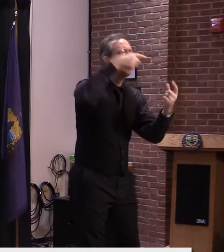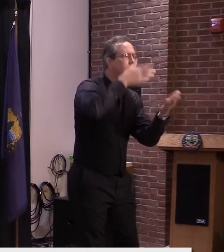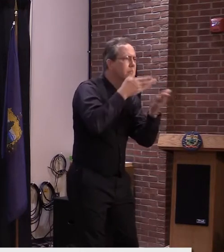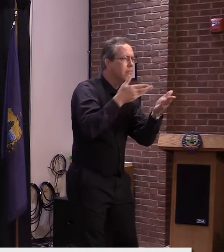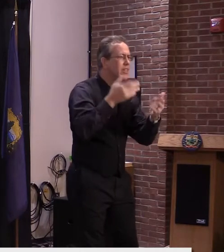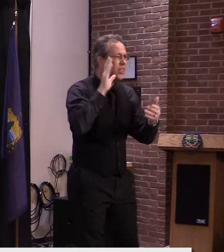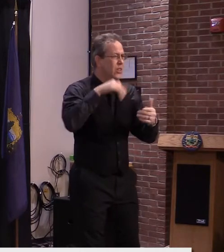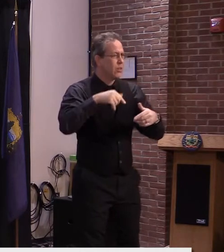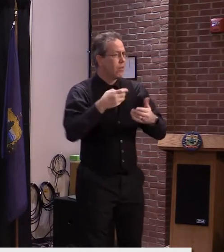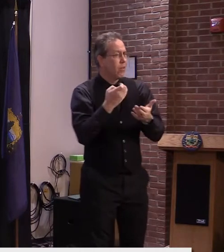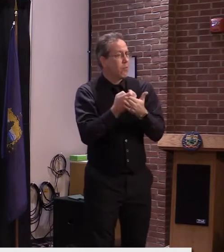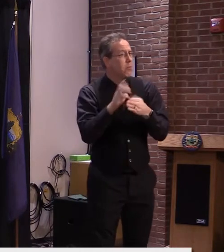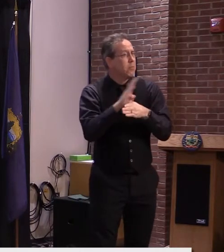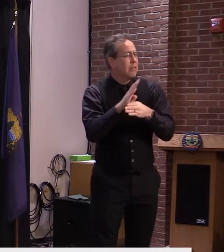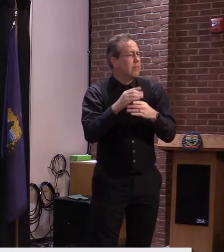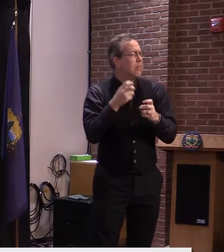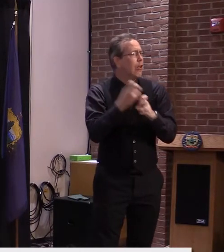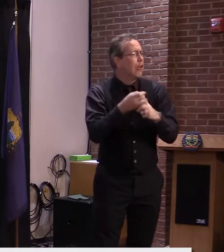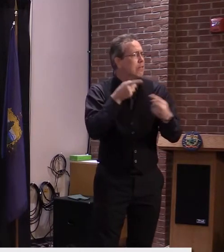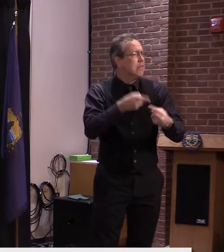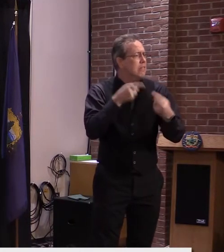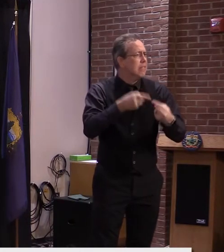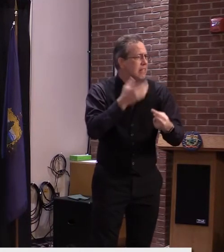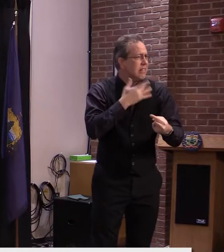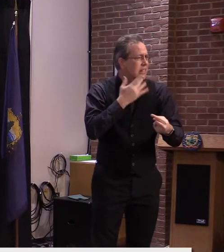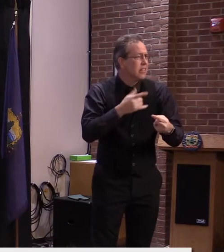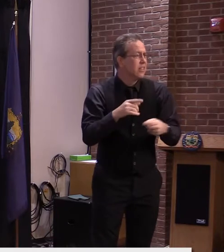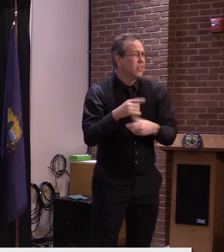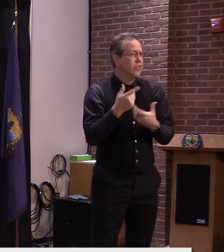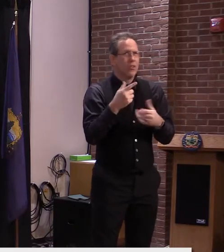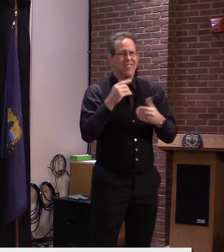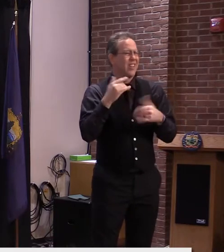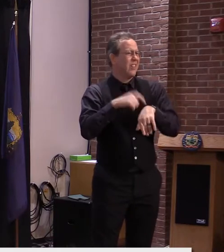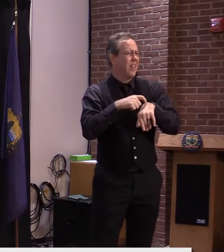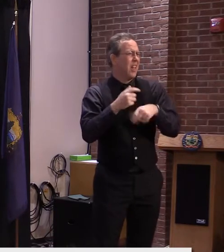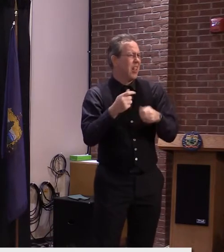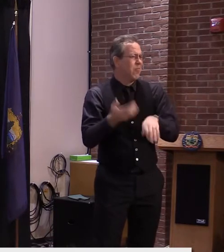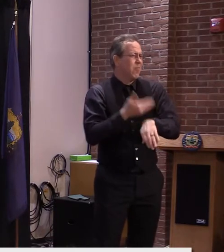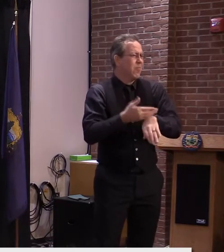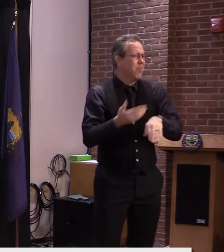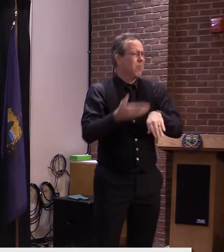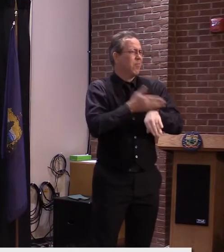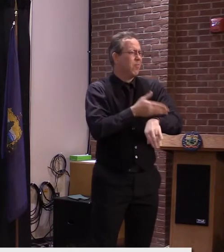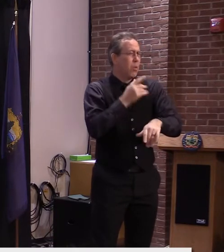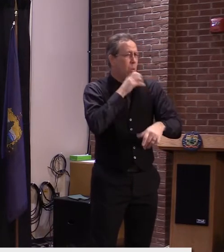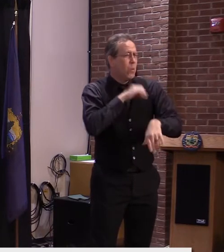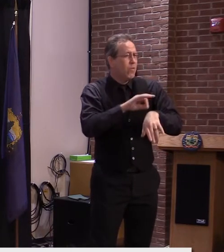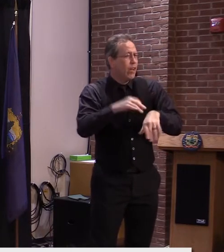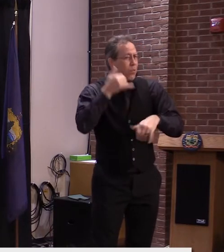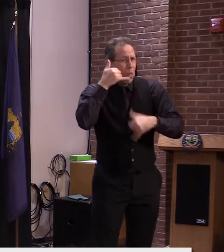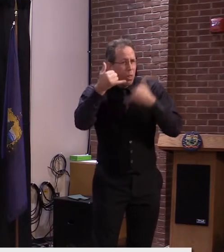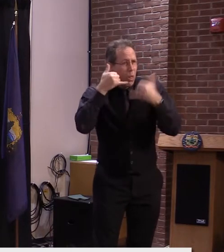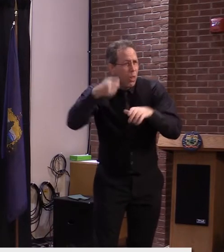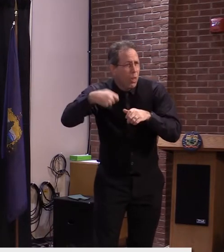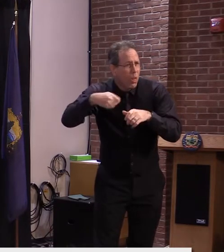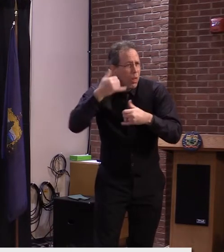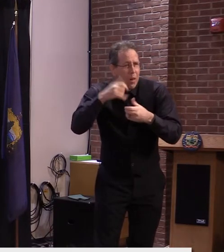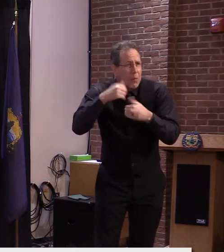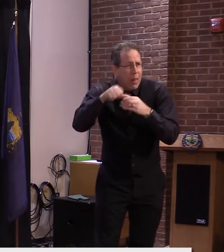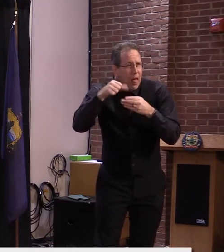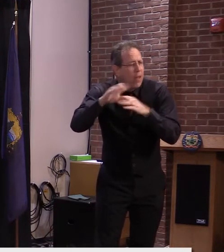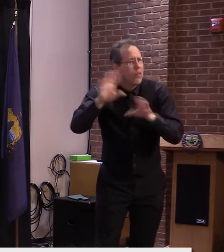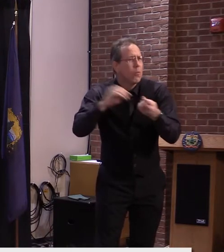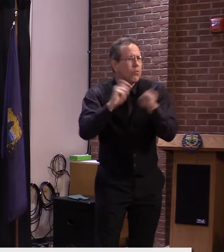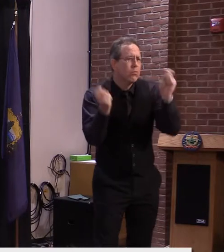economic necessity in the 21st century. Fortunately, the legislature has worked with us on these plans, and we're